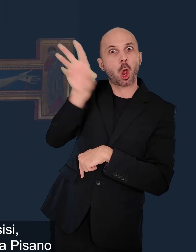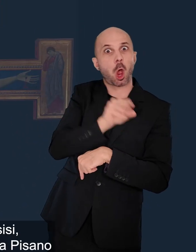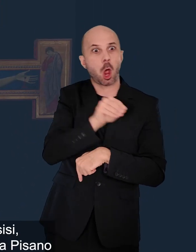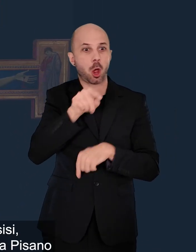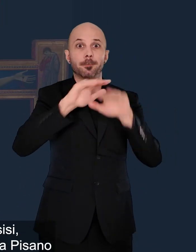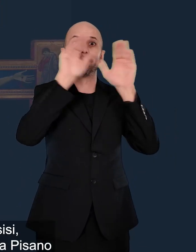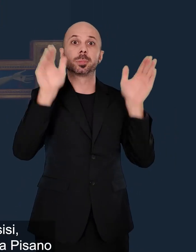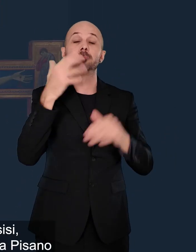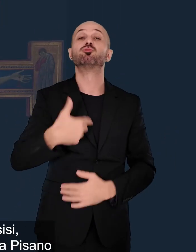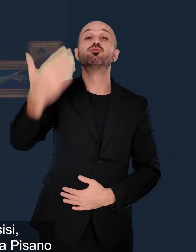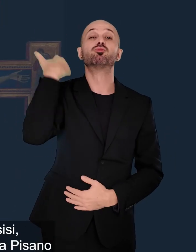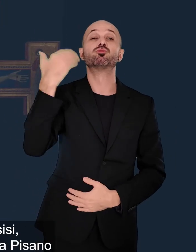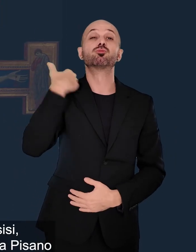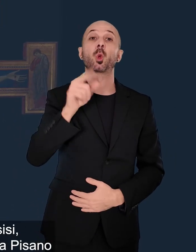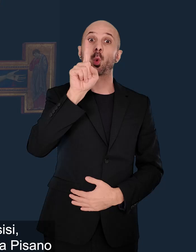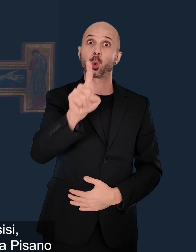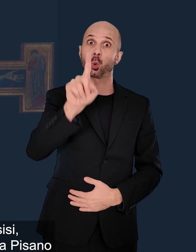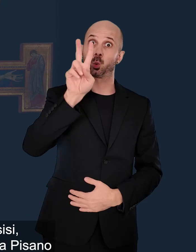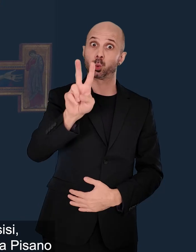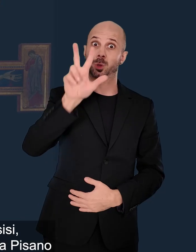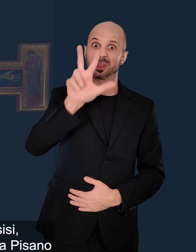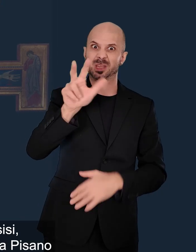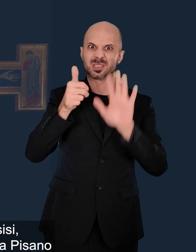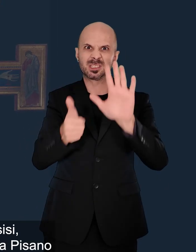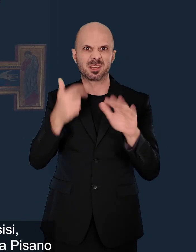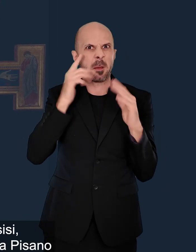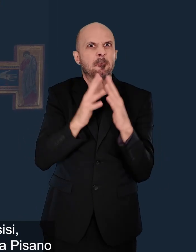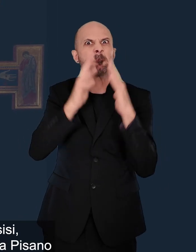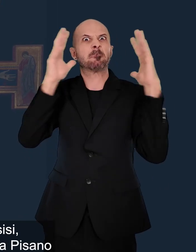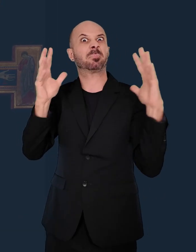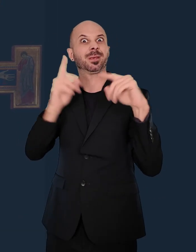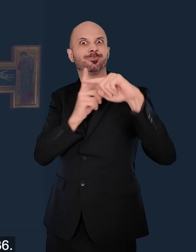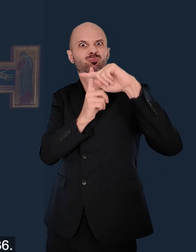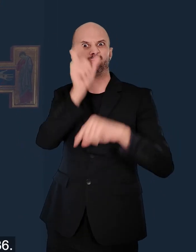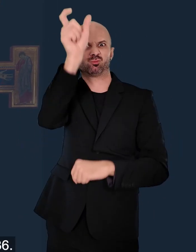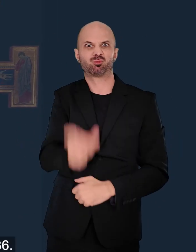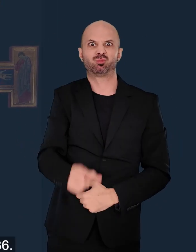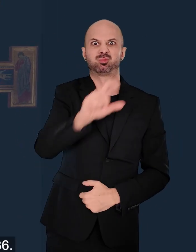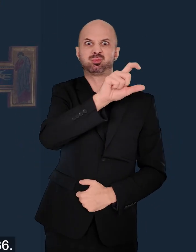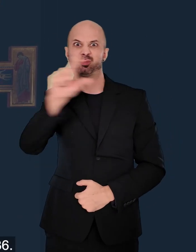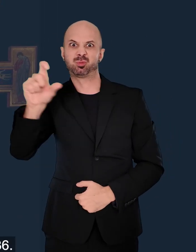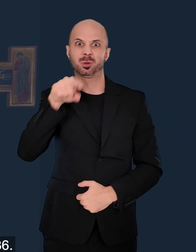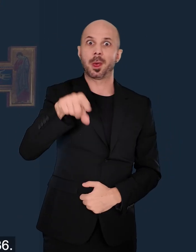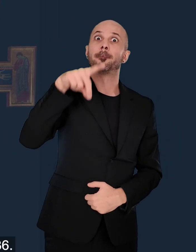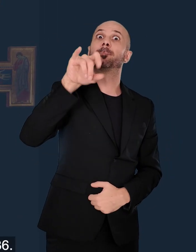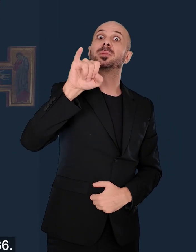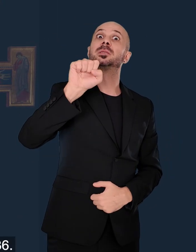based on the Basilica in Assisi, where the cross painted by Giunta Pisano had been placed since